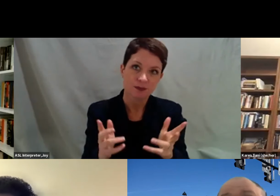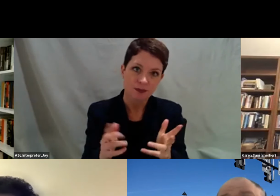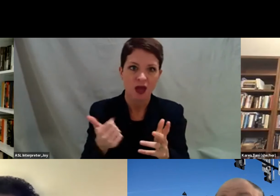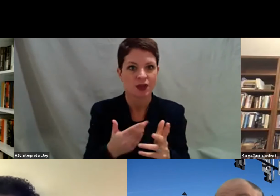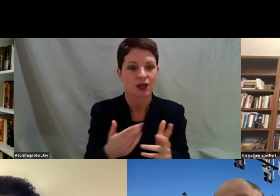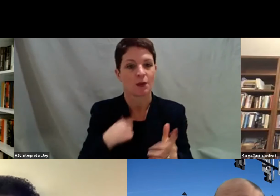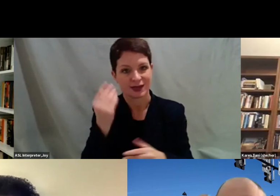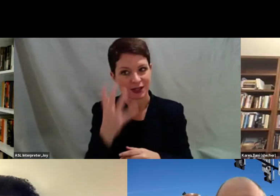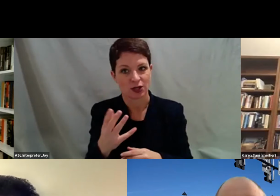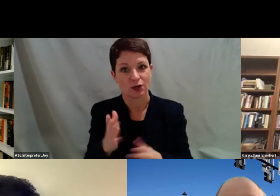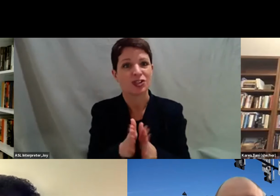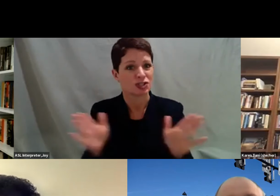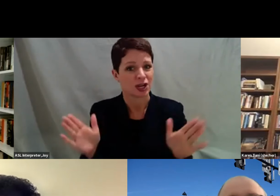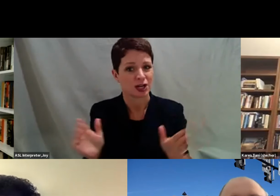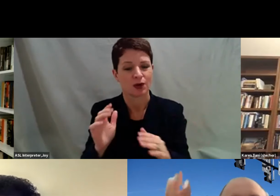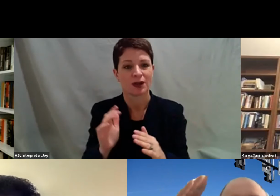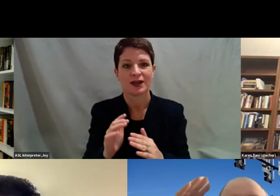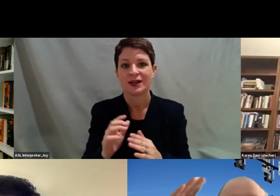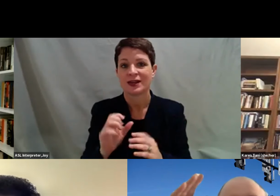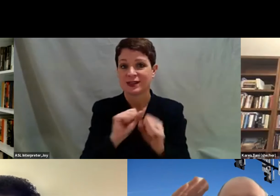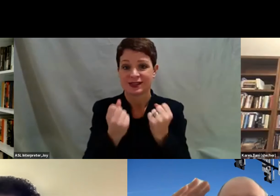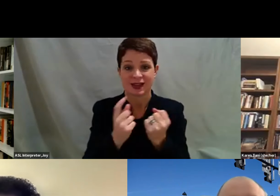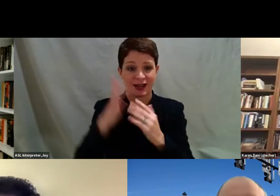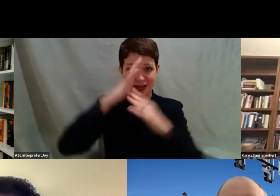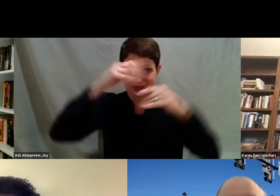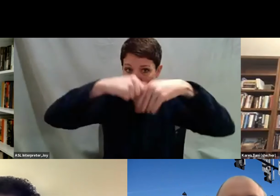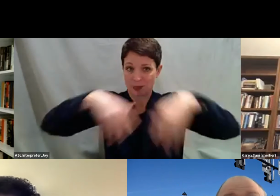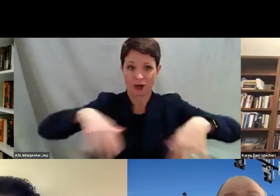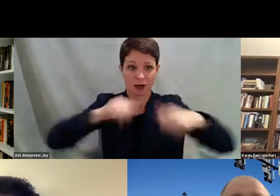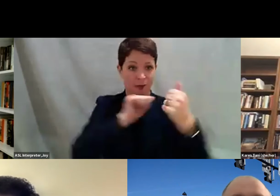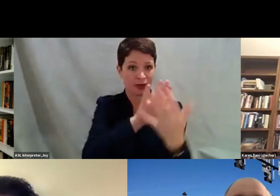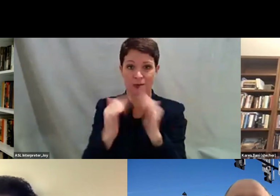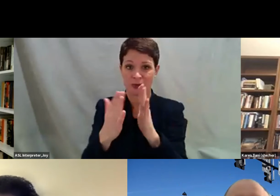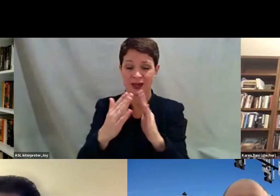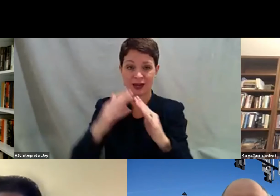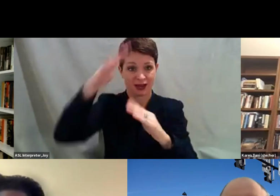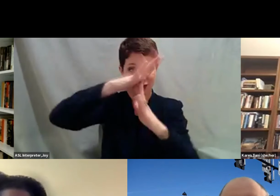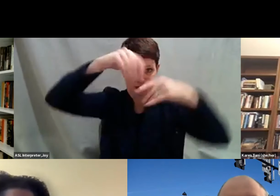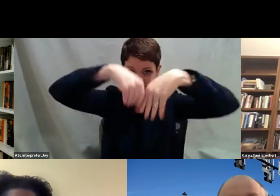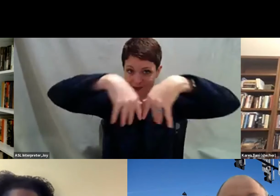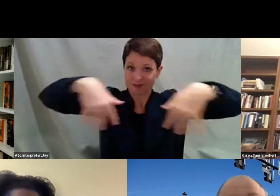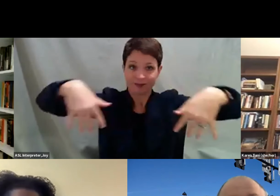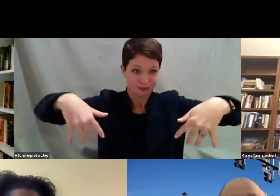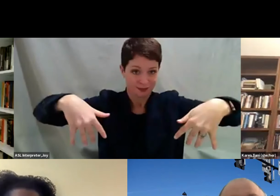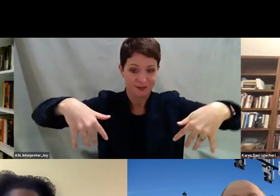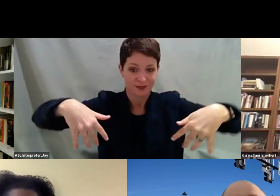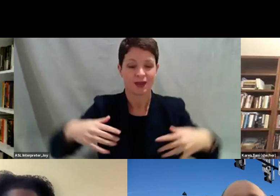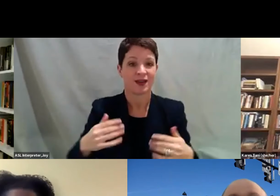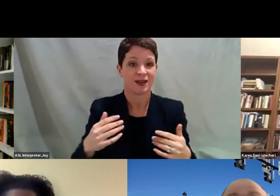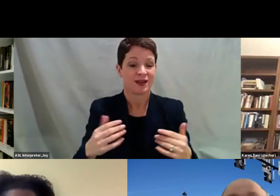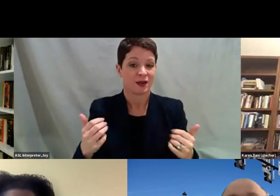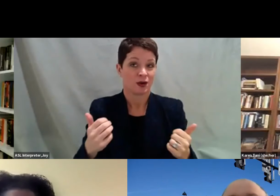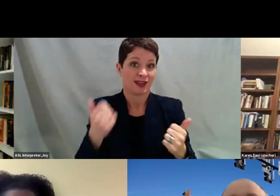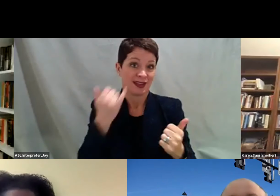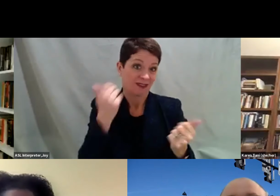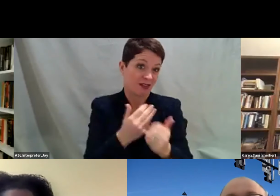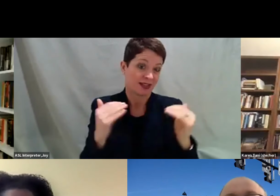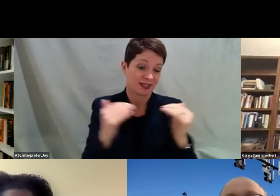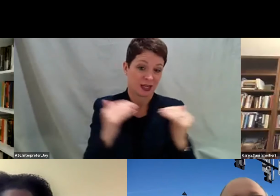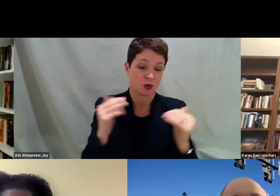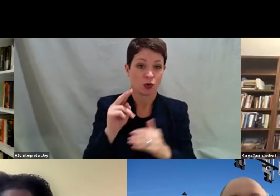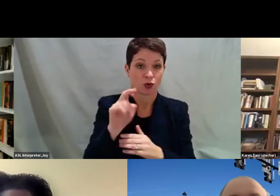in general, we live in a pyramid shaped society and consequences concentrate downward. All things being equal, racialized populations are